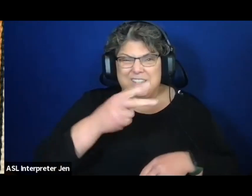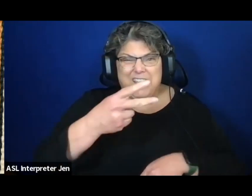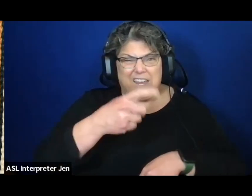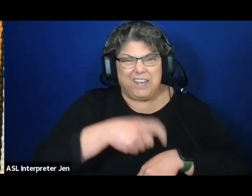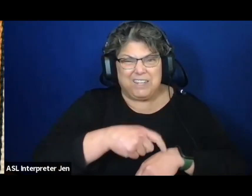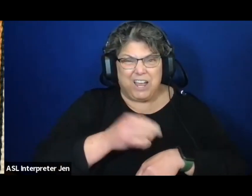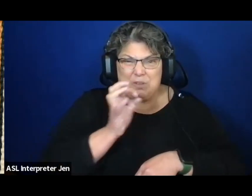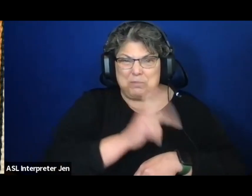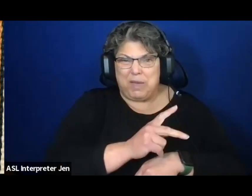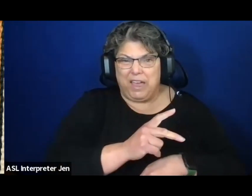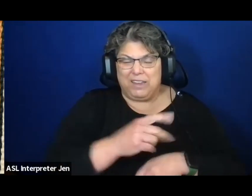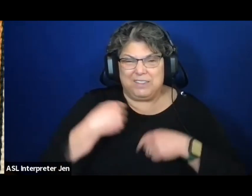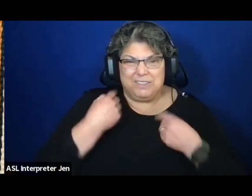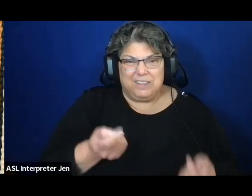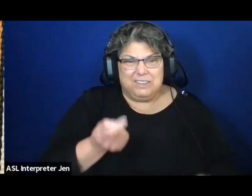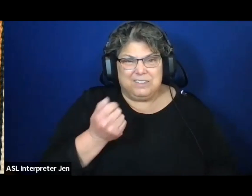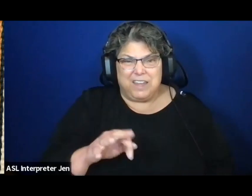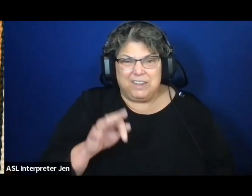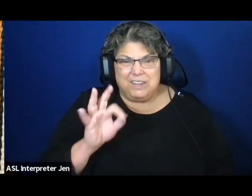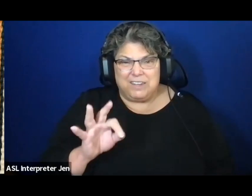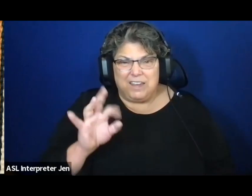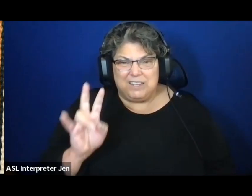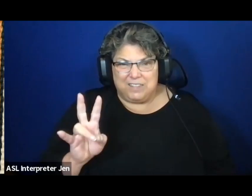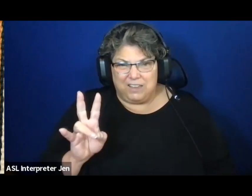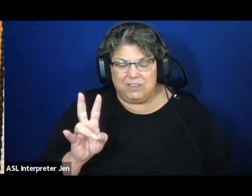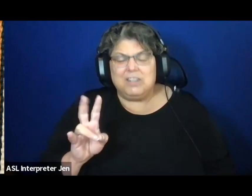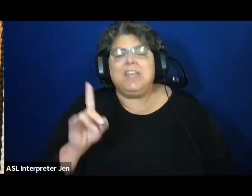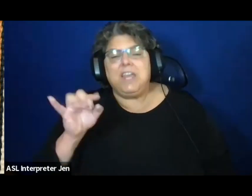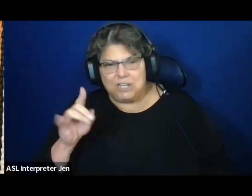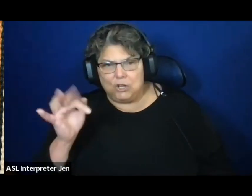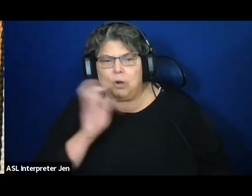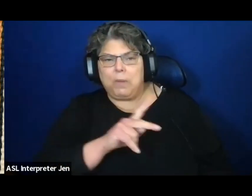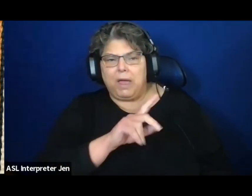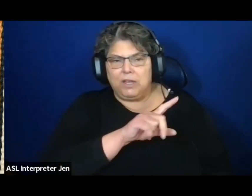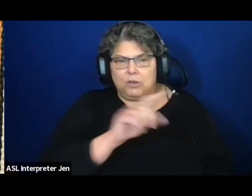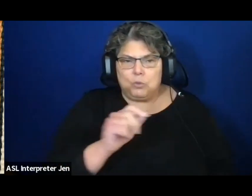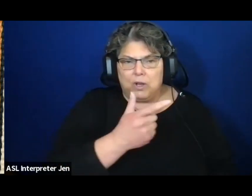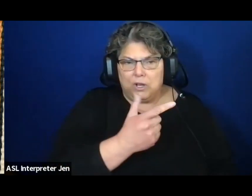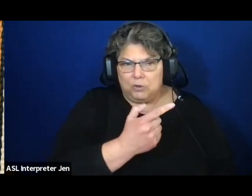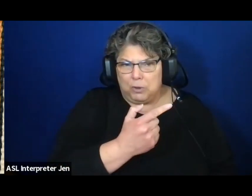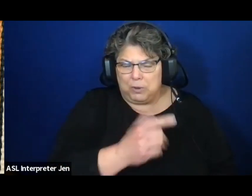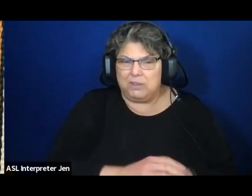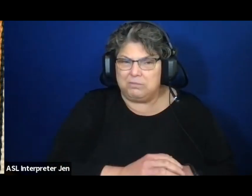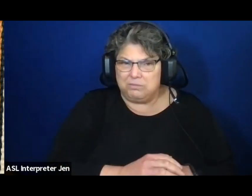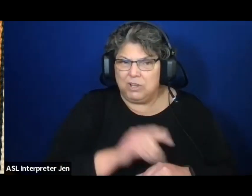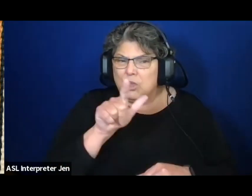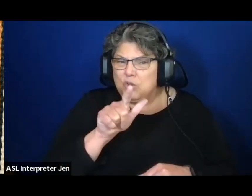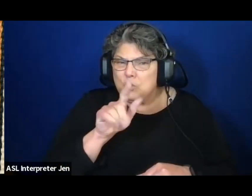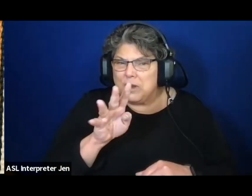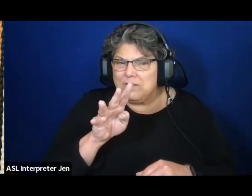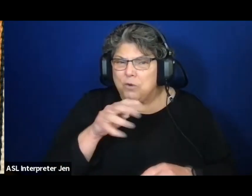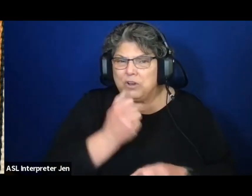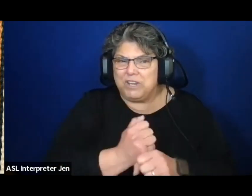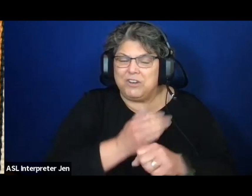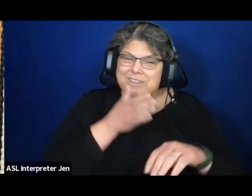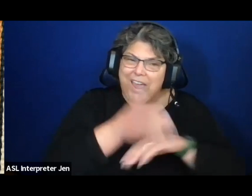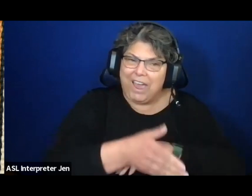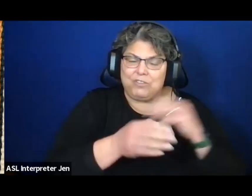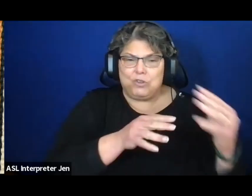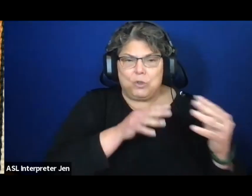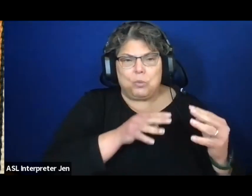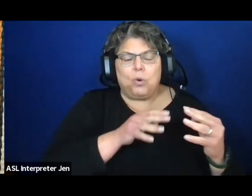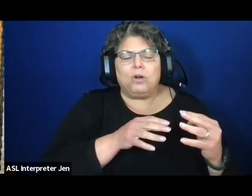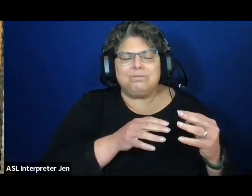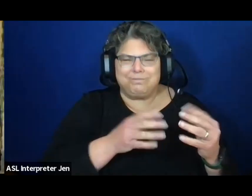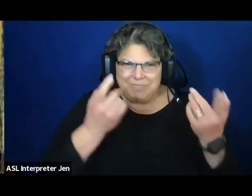since 1997. He returned in 2021, 24 years after the war, and was